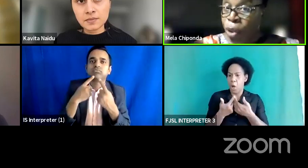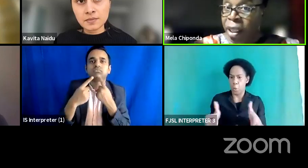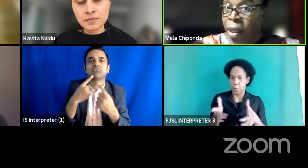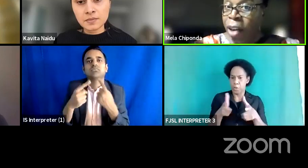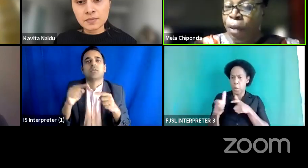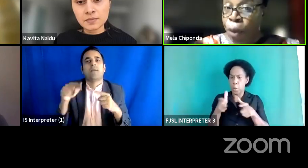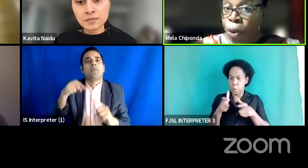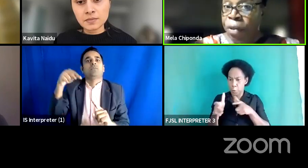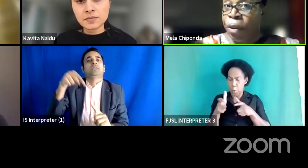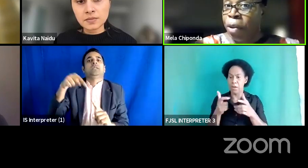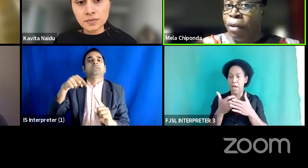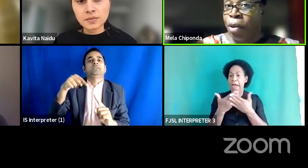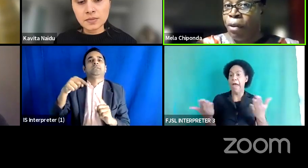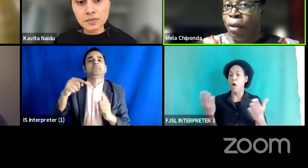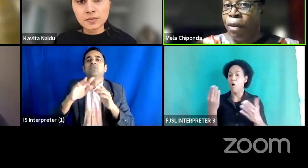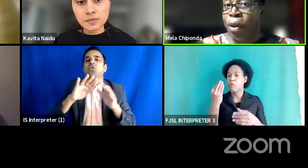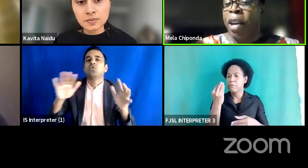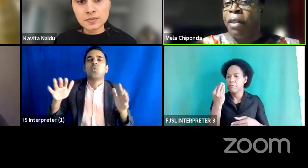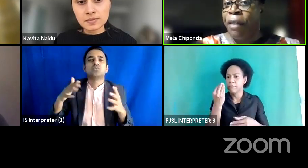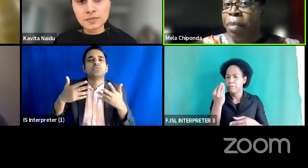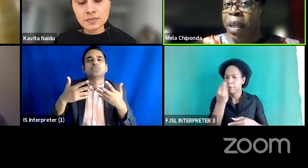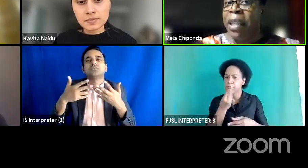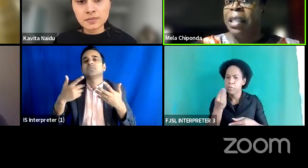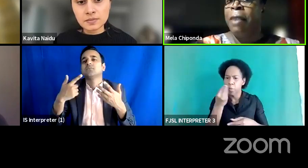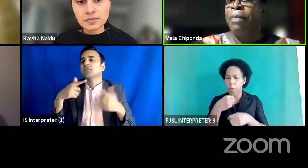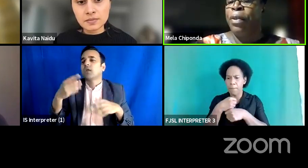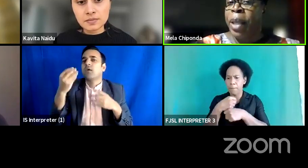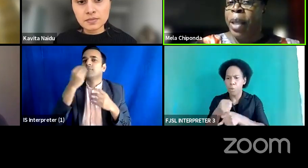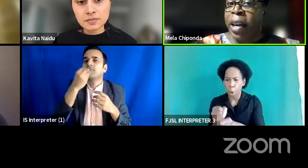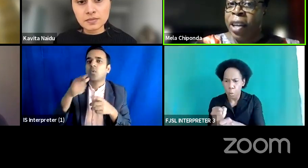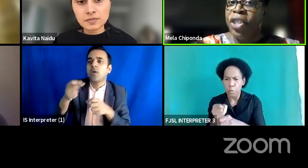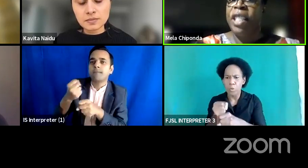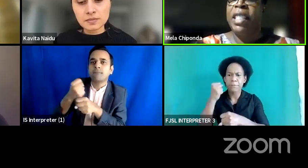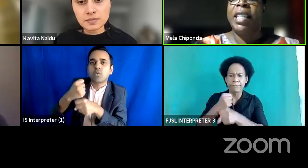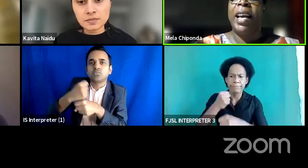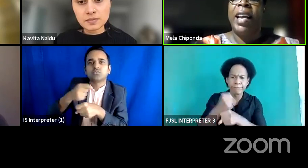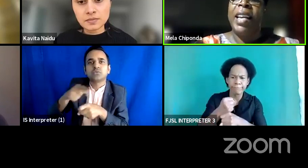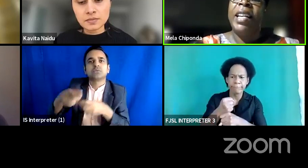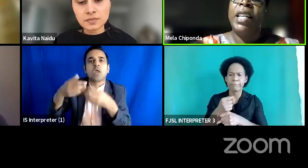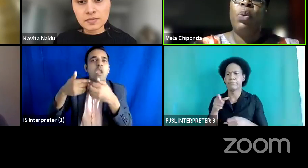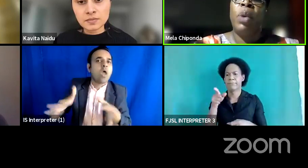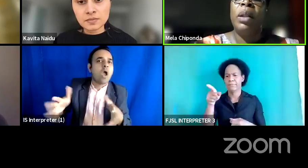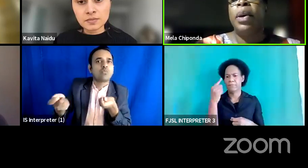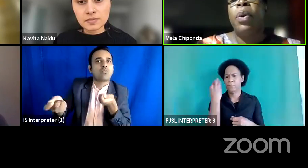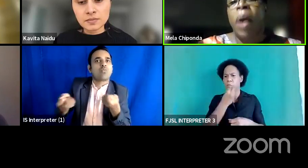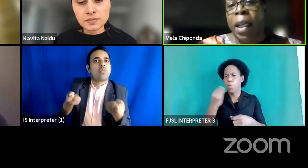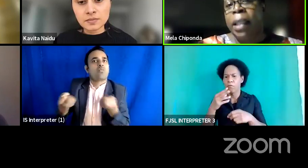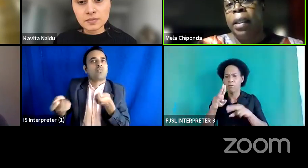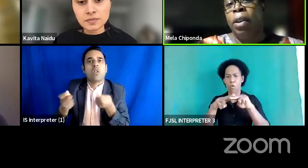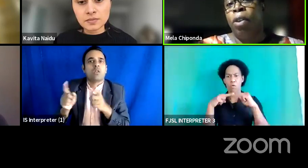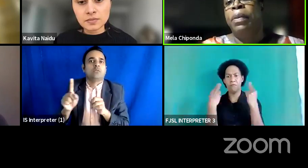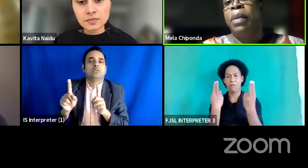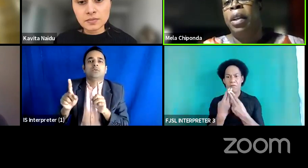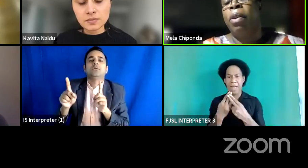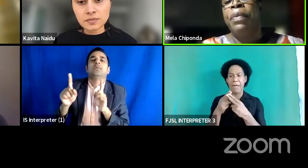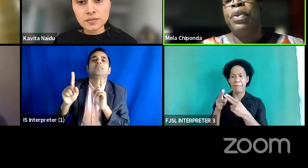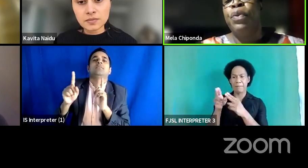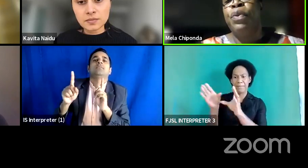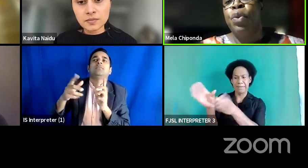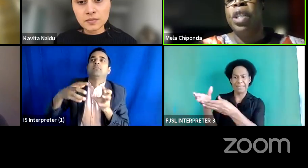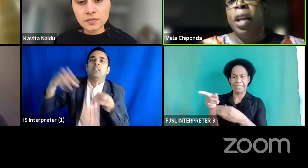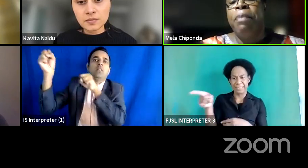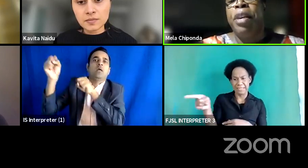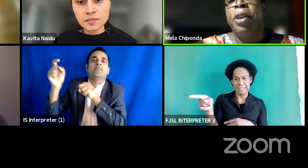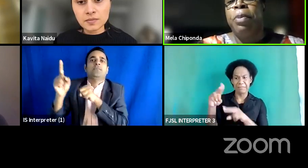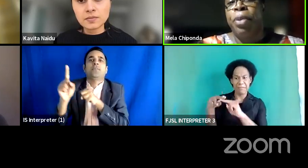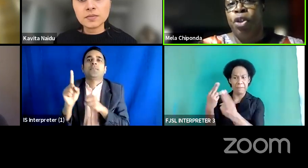is producing that food for their families, for their countries, and as well the quality